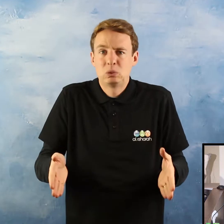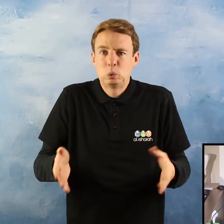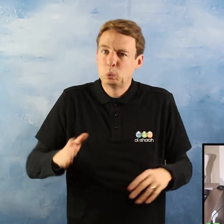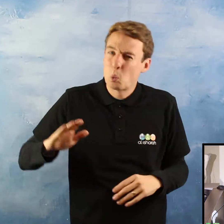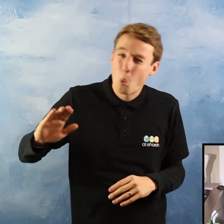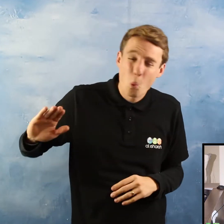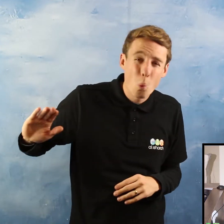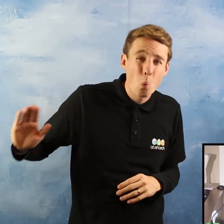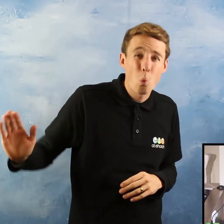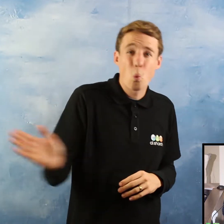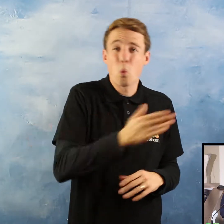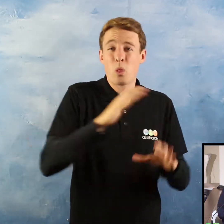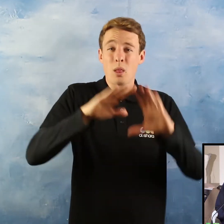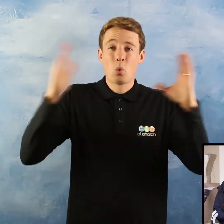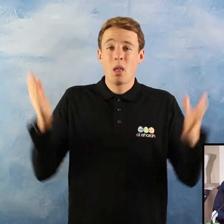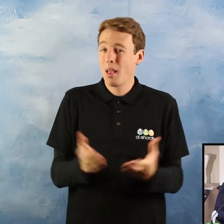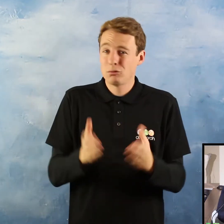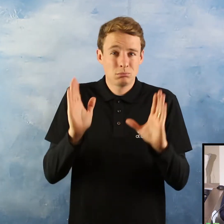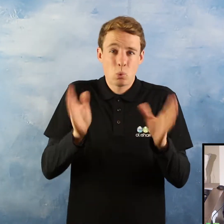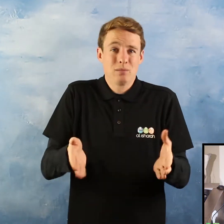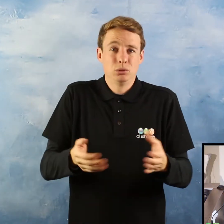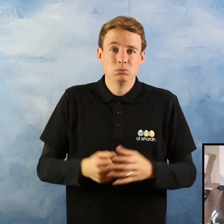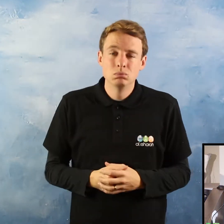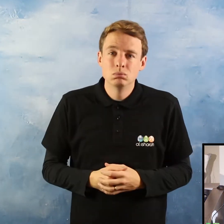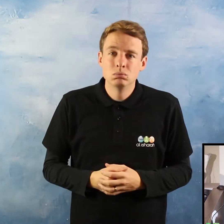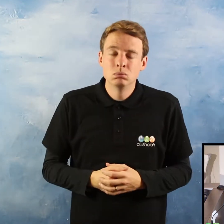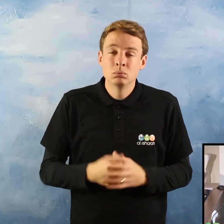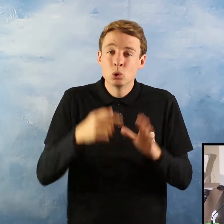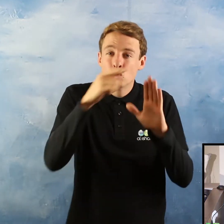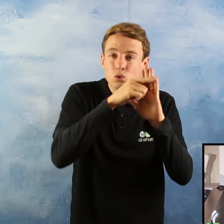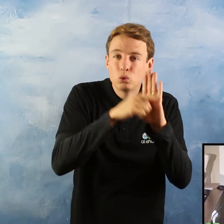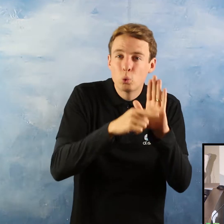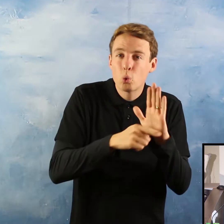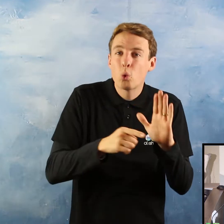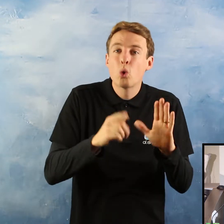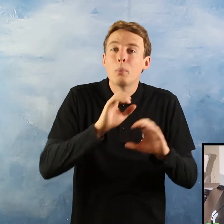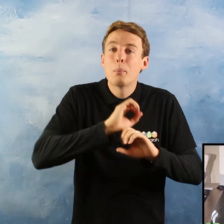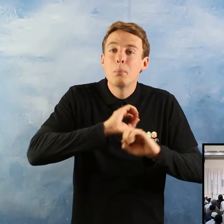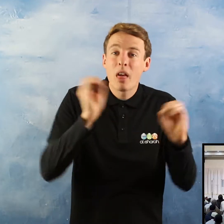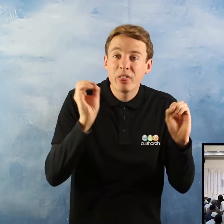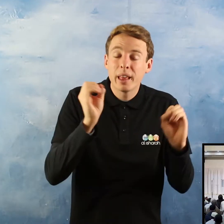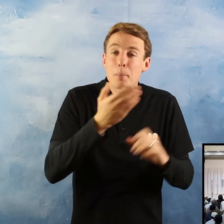Otherwise, human society is not going to exist. It's not possible.